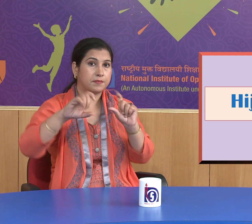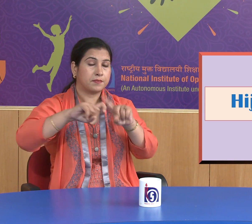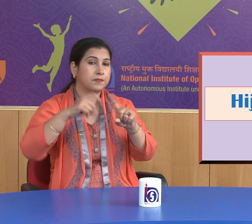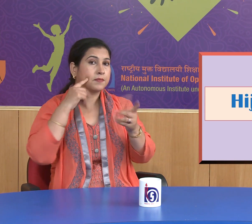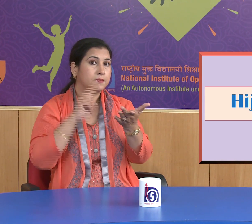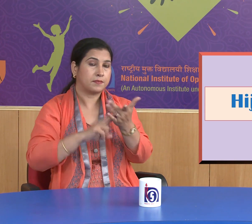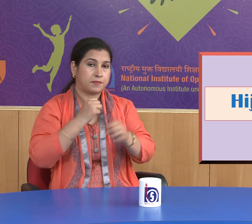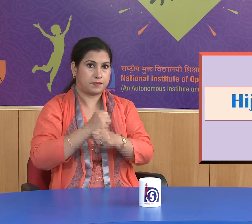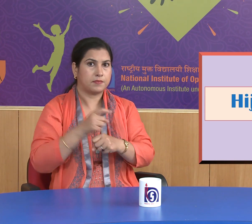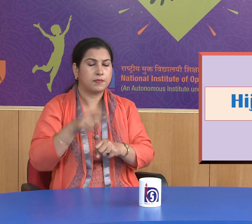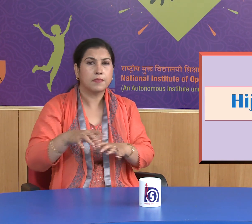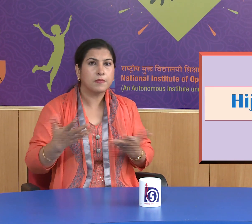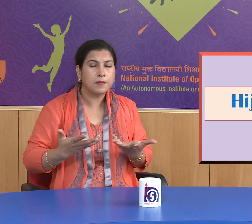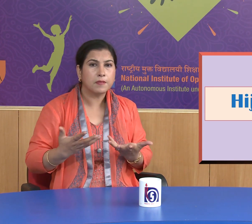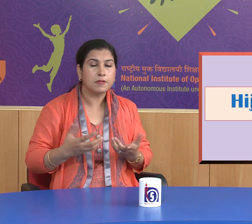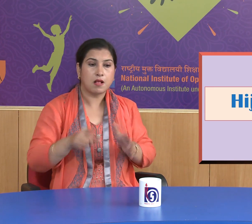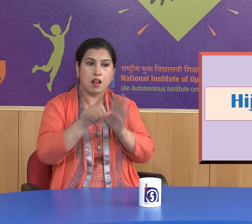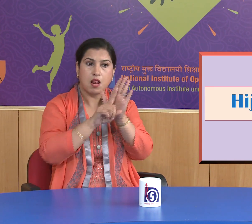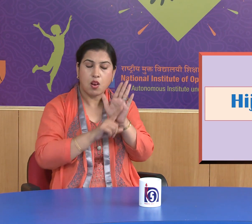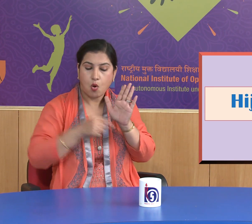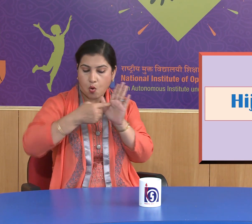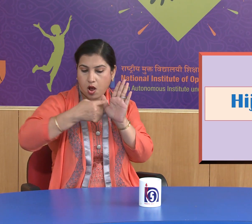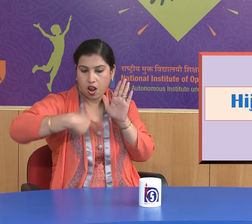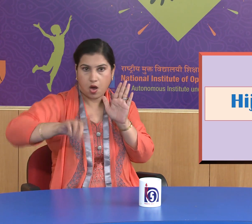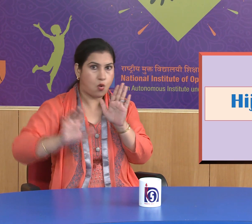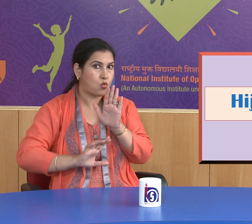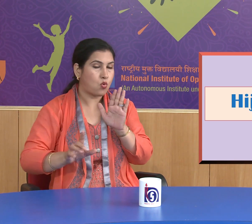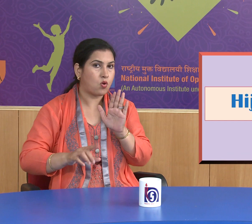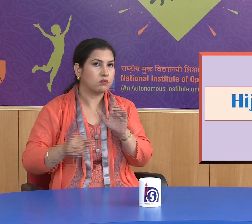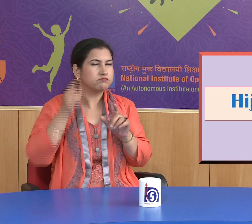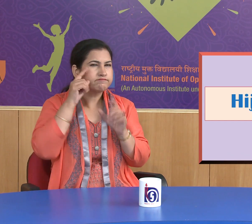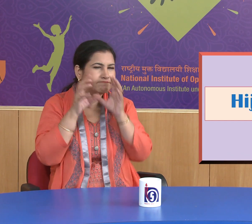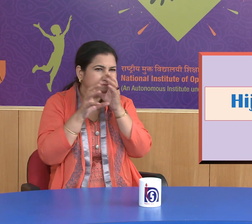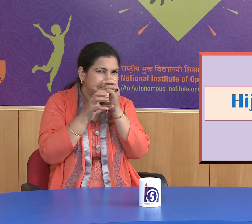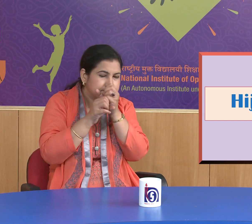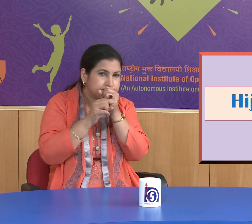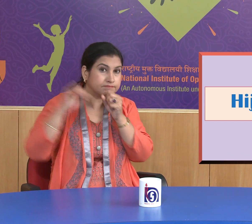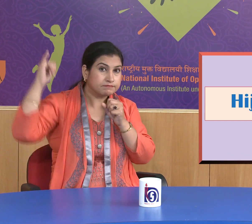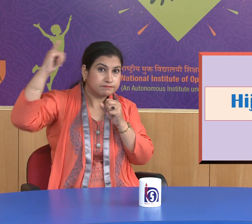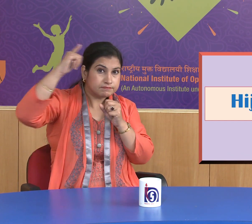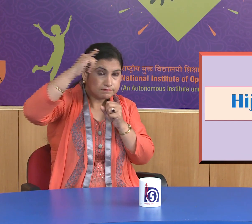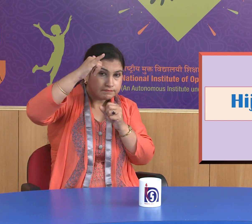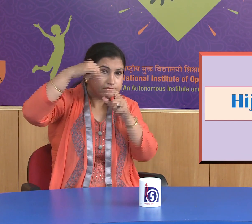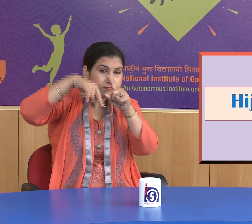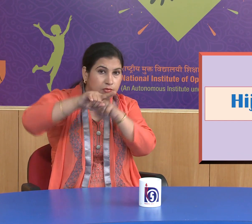is to unlawfully occupy a plane by a person or a group of